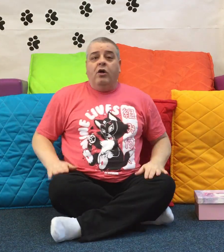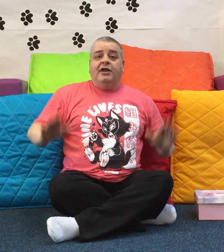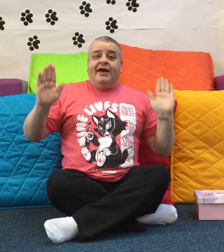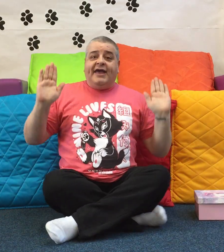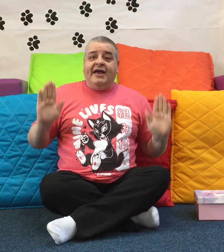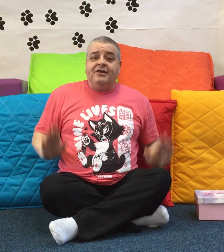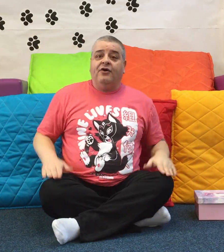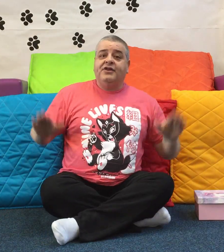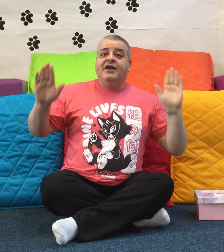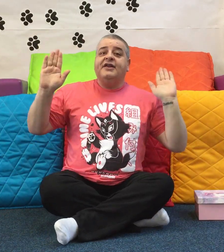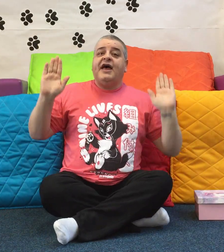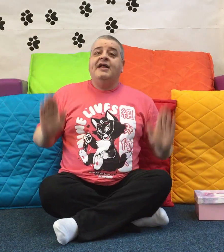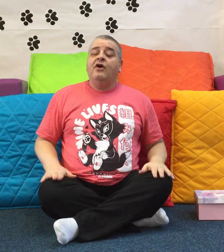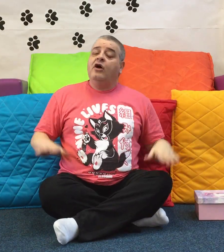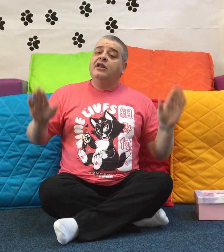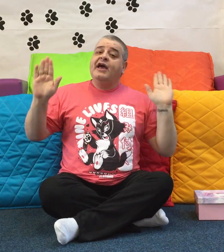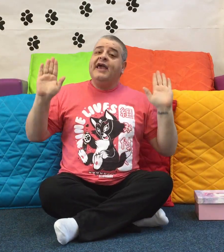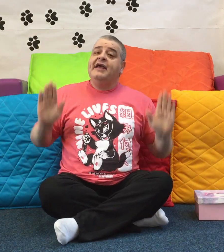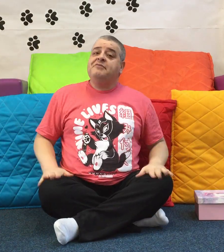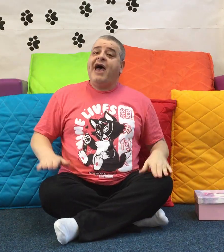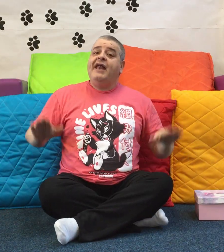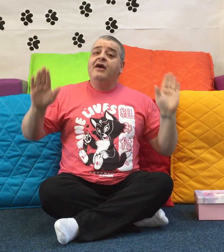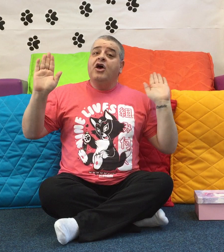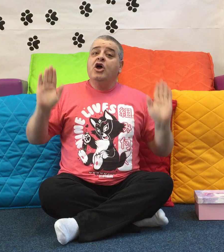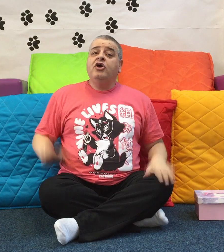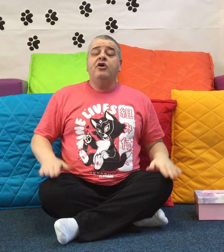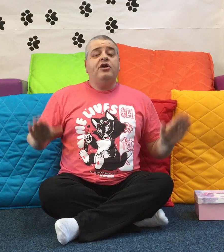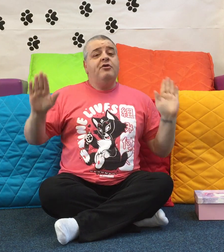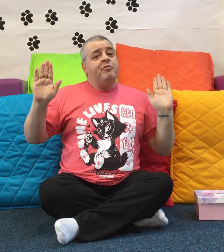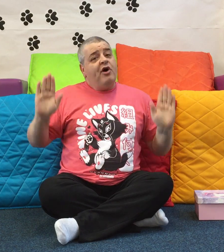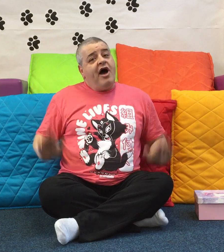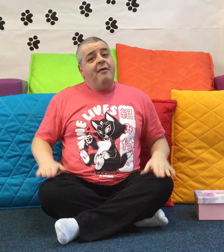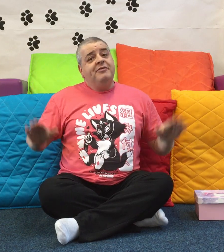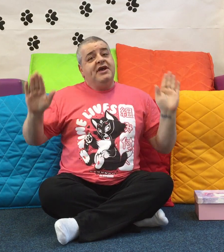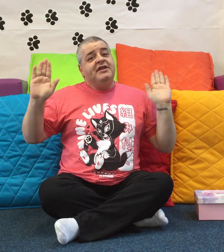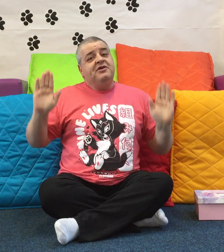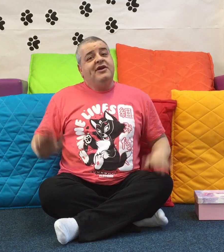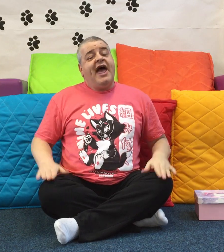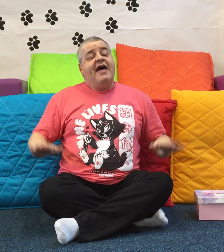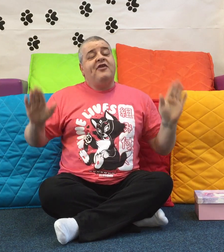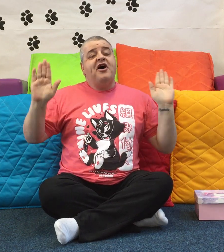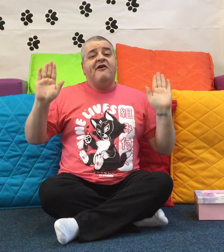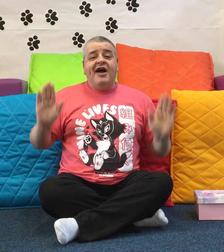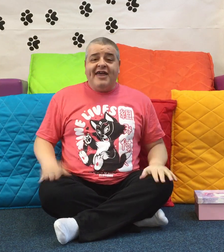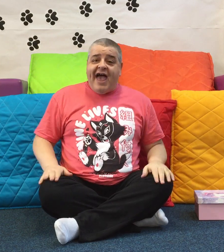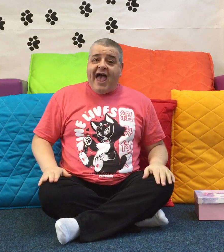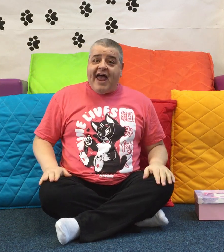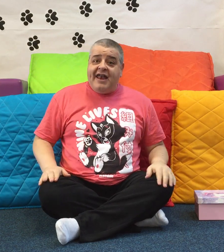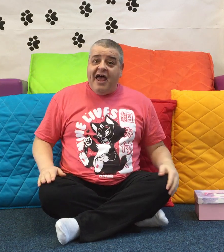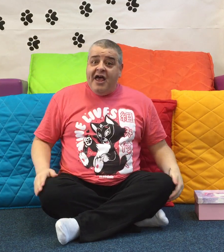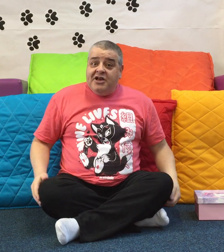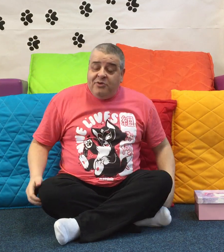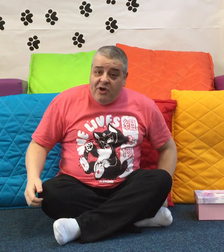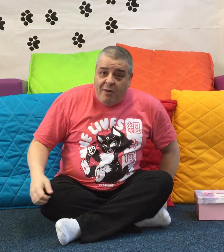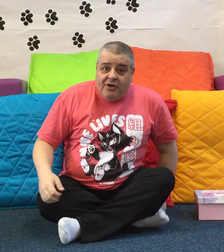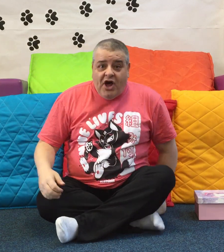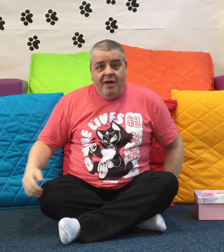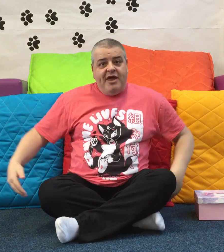All the king's horses and all the king's men couldn't put Humpty together again. Should we do it one more time? Are you